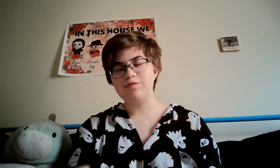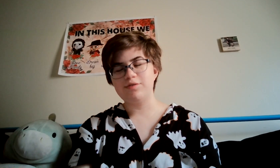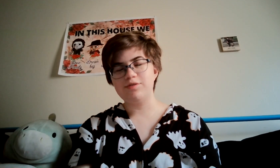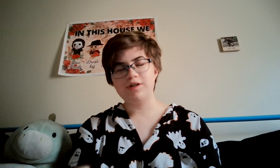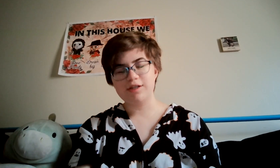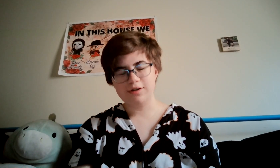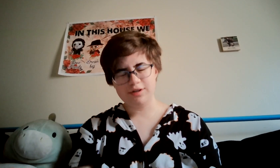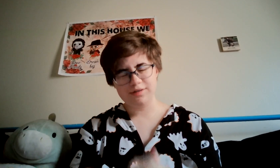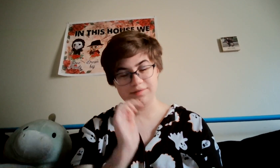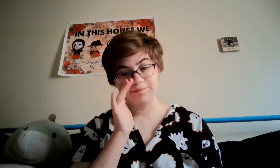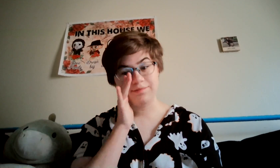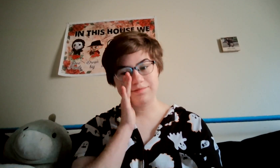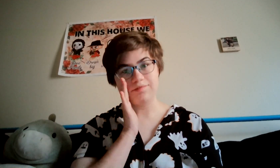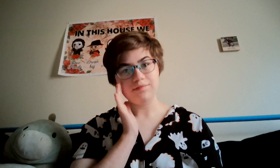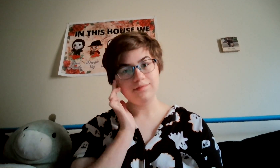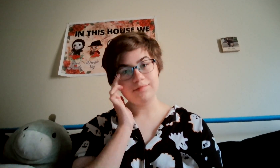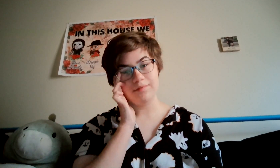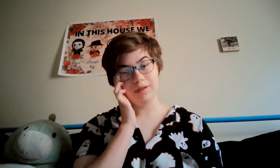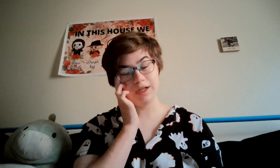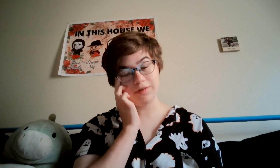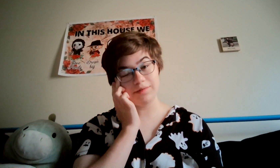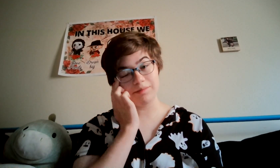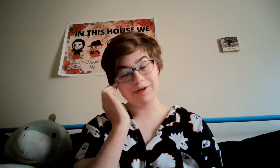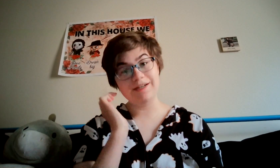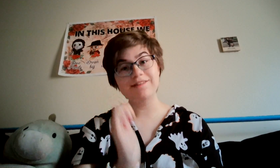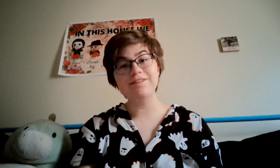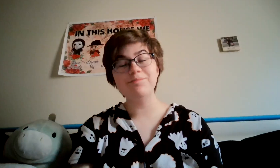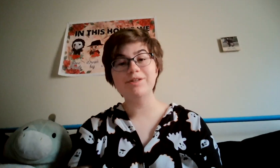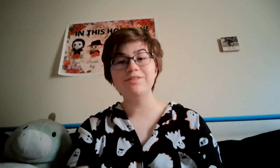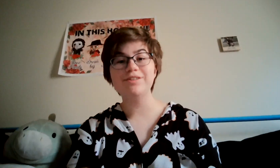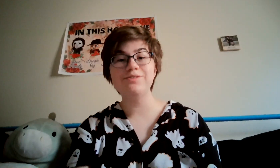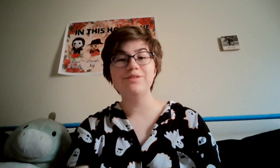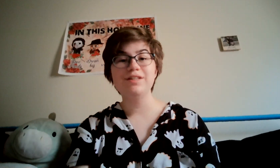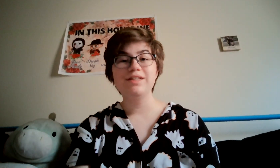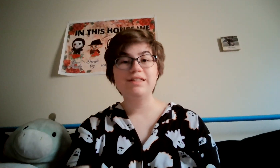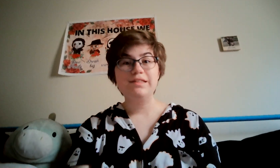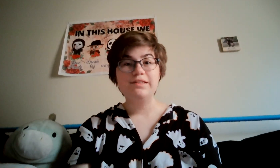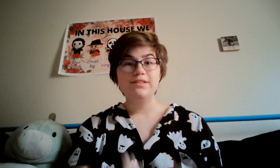tired. I don't remember why I didn't sleep, though, so...